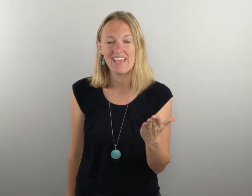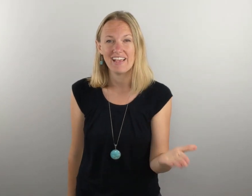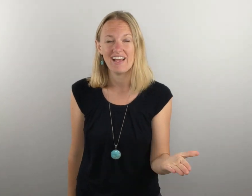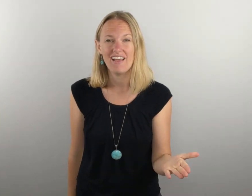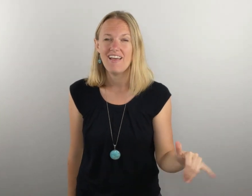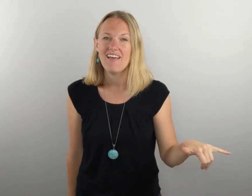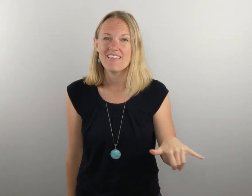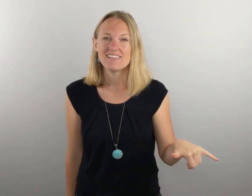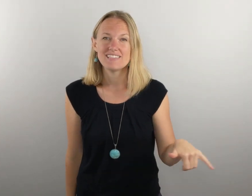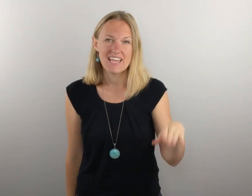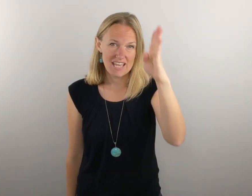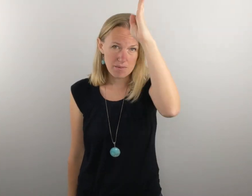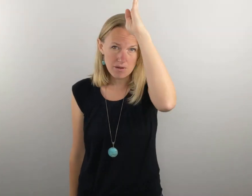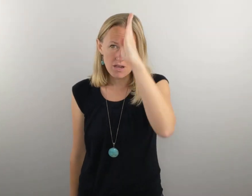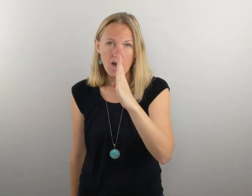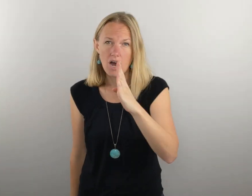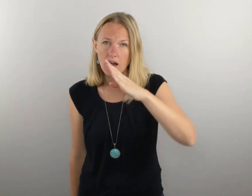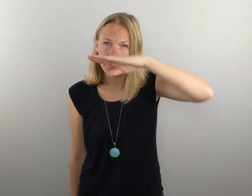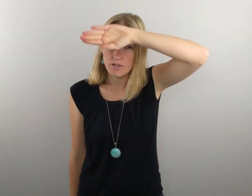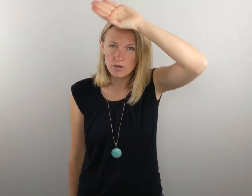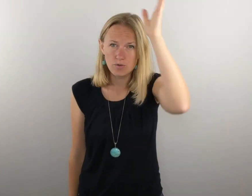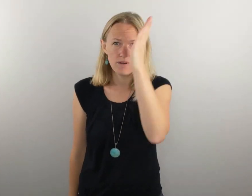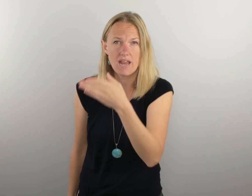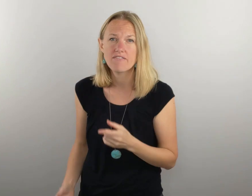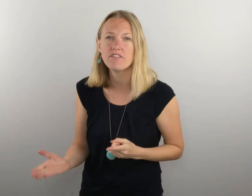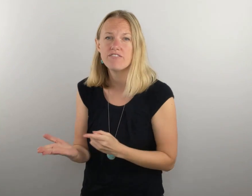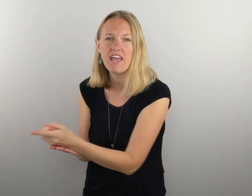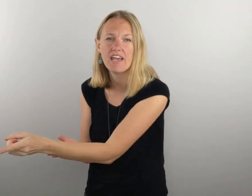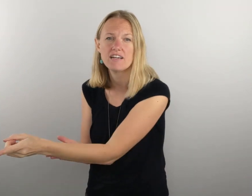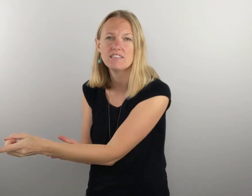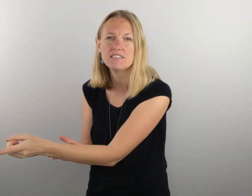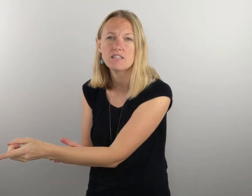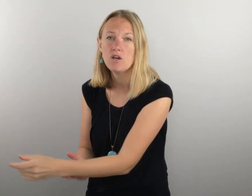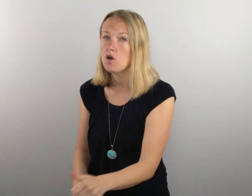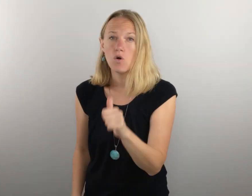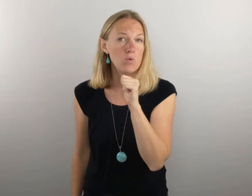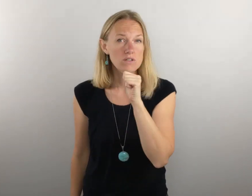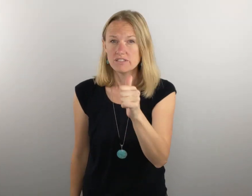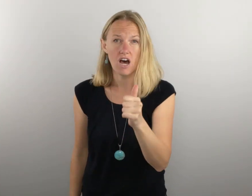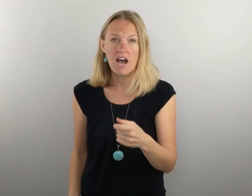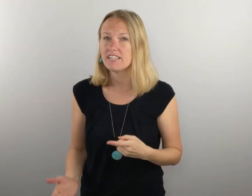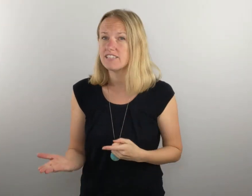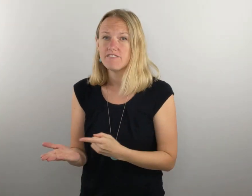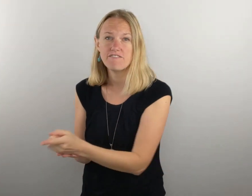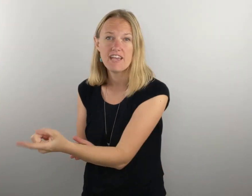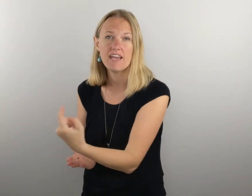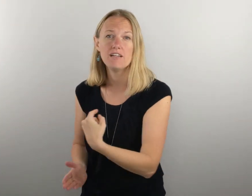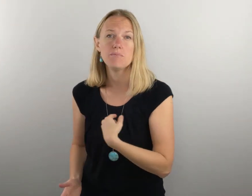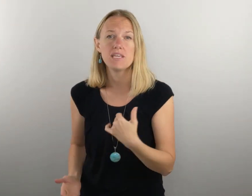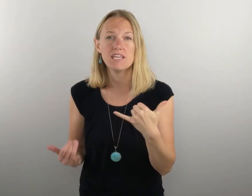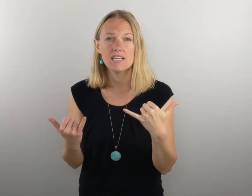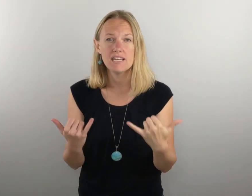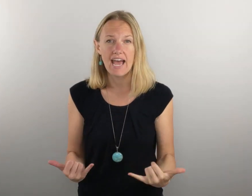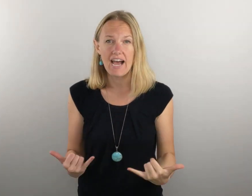thing. The same God who never fails will not fail me